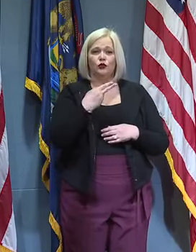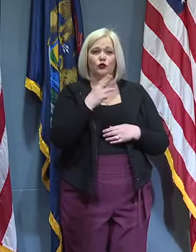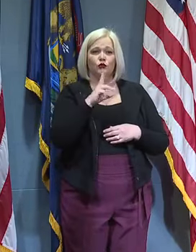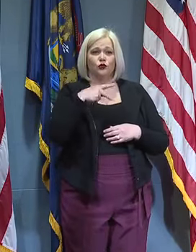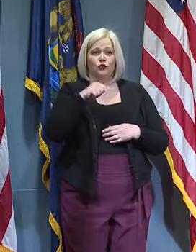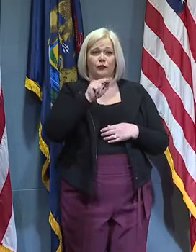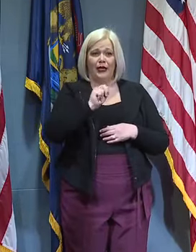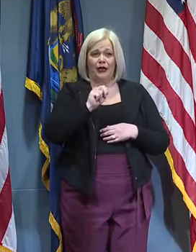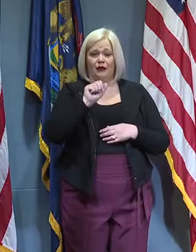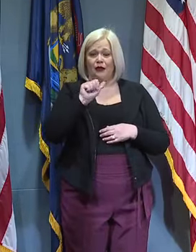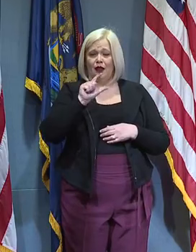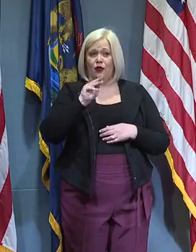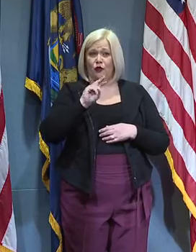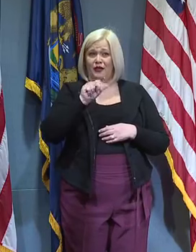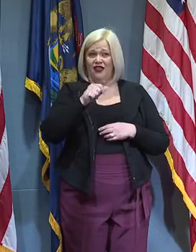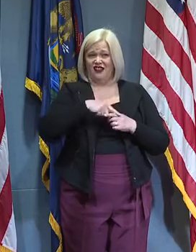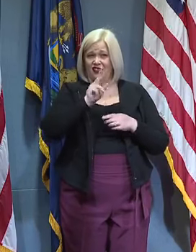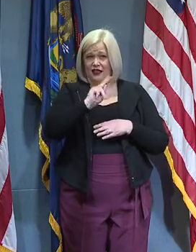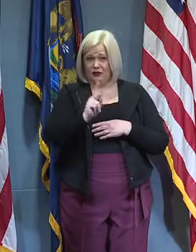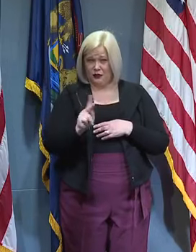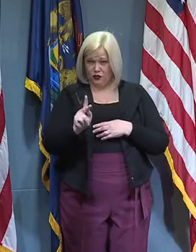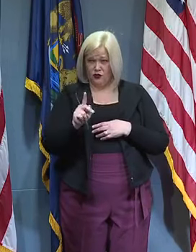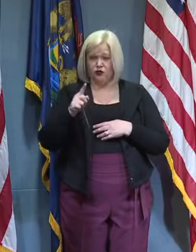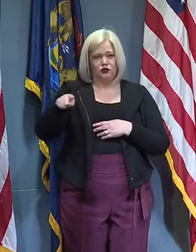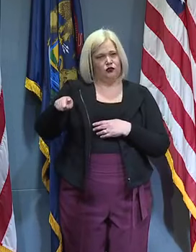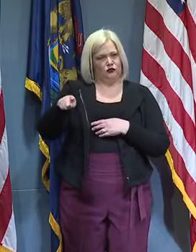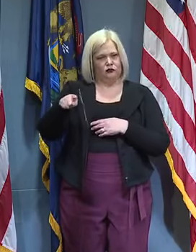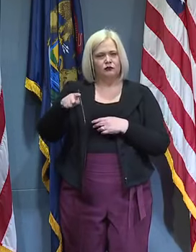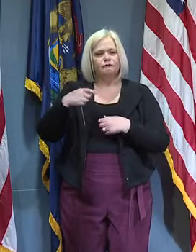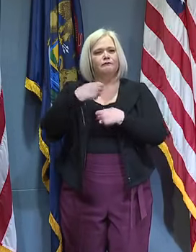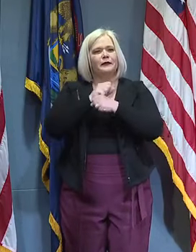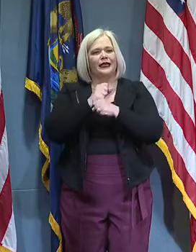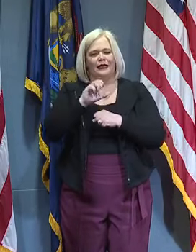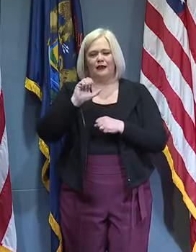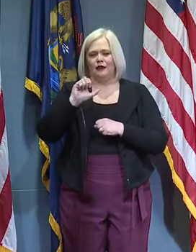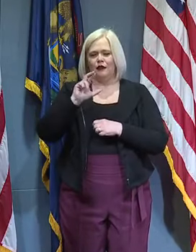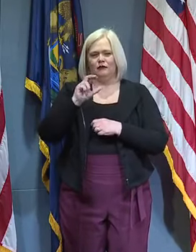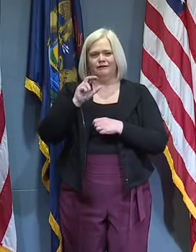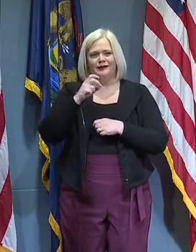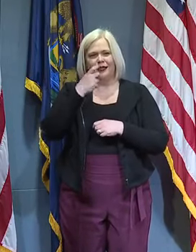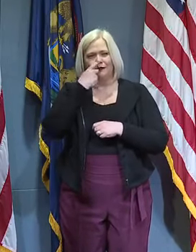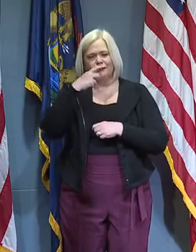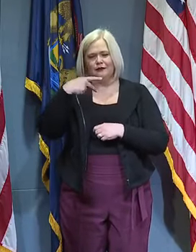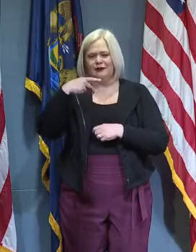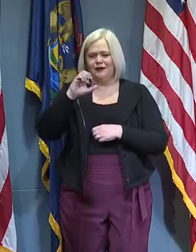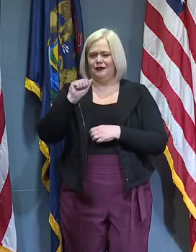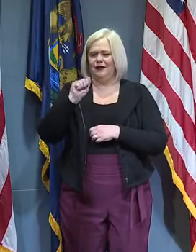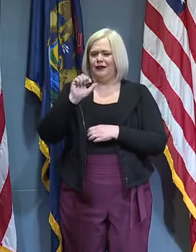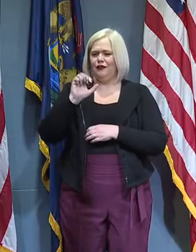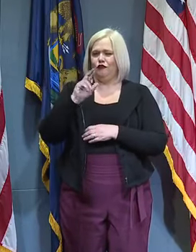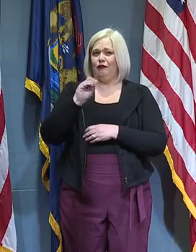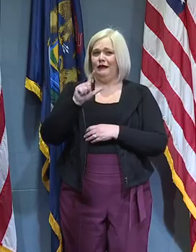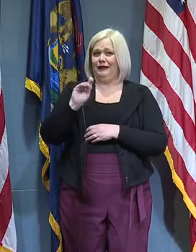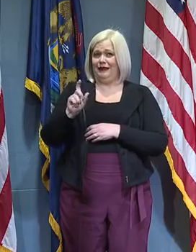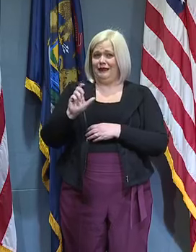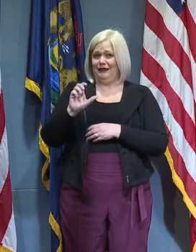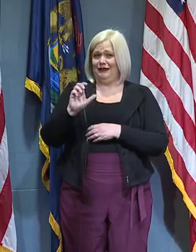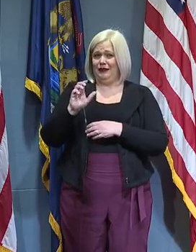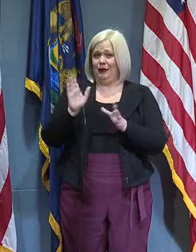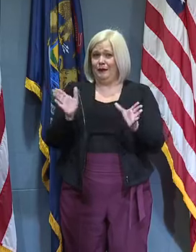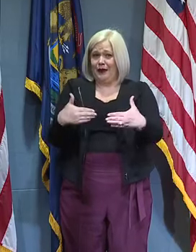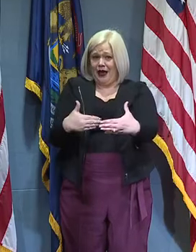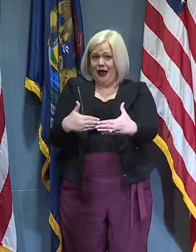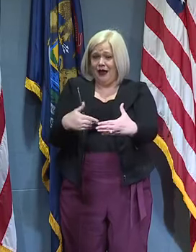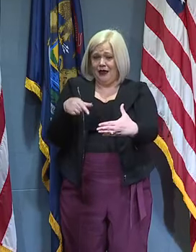Plastic Sales in Kalamazoo is developing an acrylic box called the AeroGuard that gives doctors and nurses